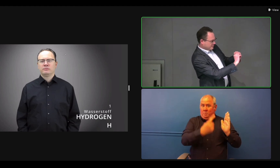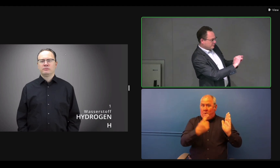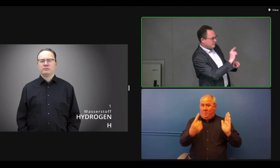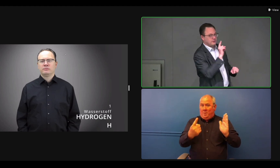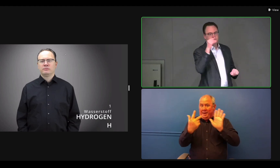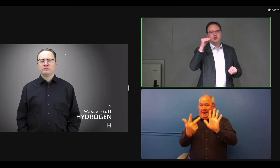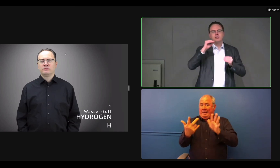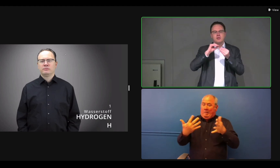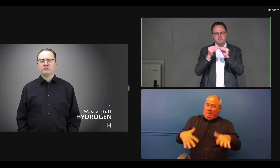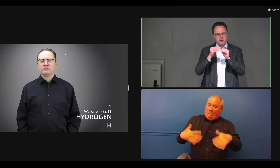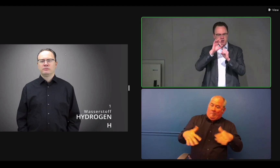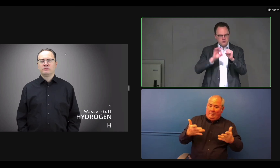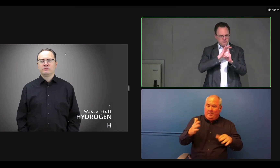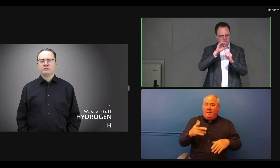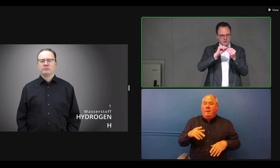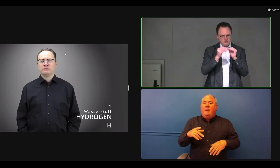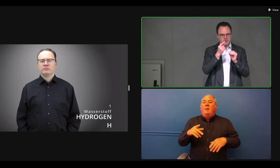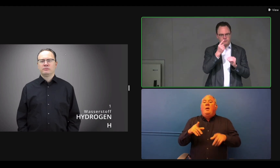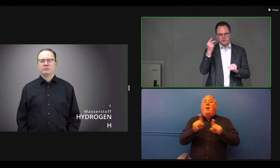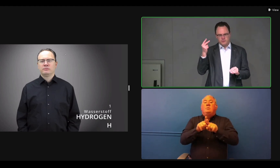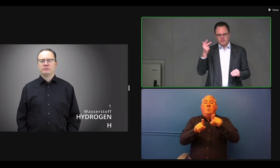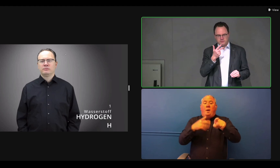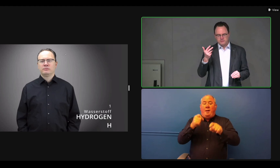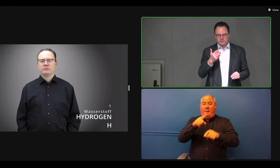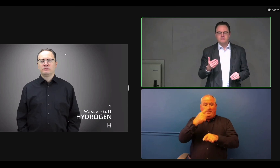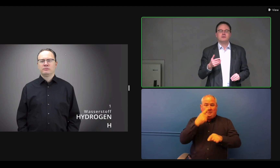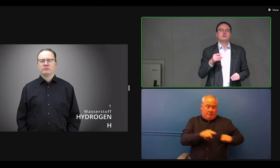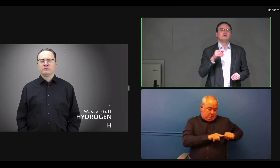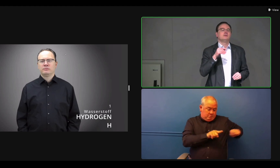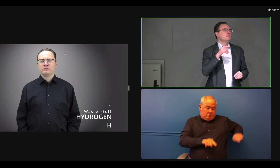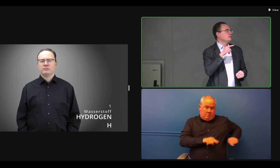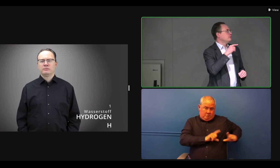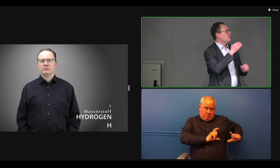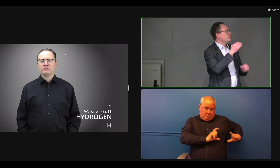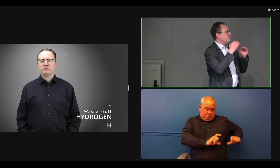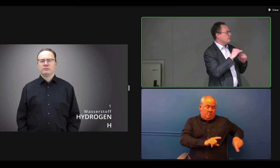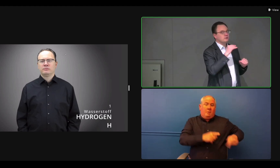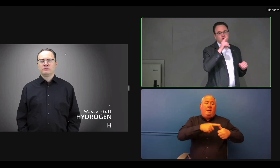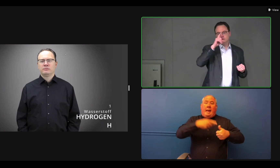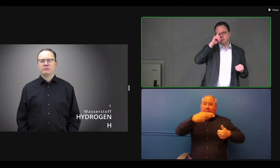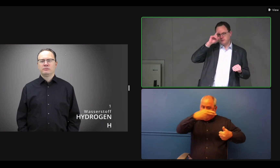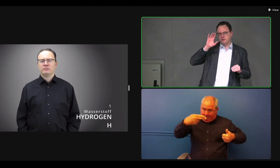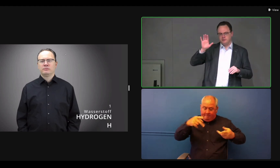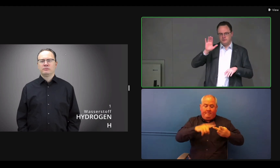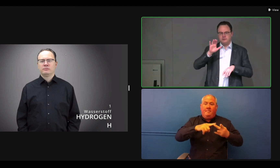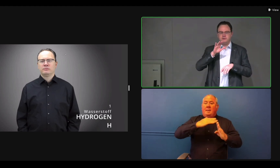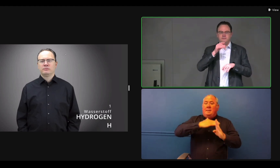course, look at this later. We have the atomic number and the